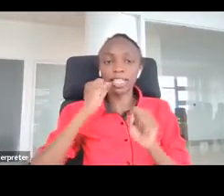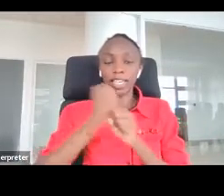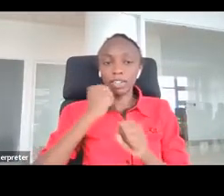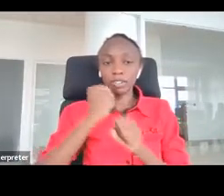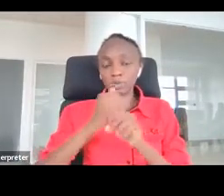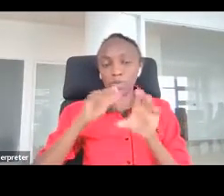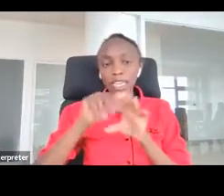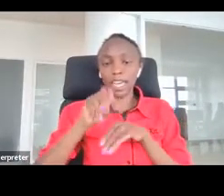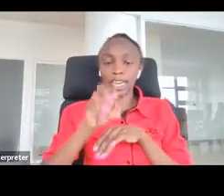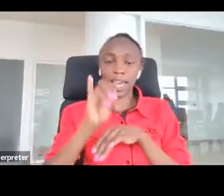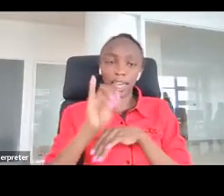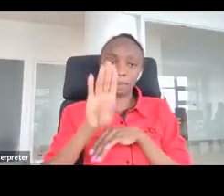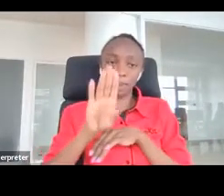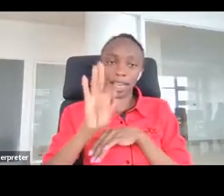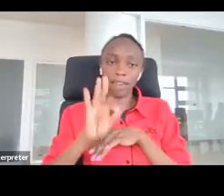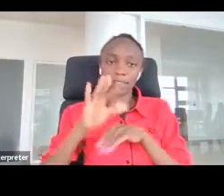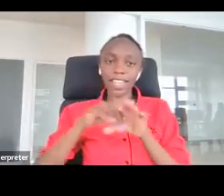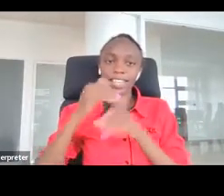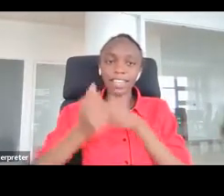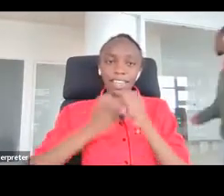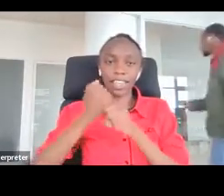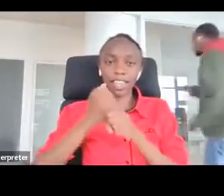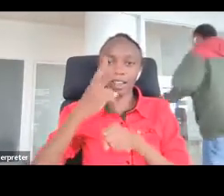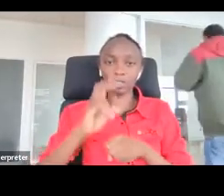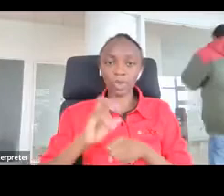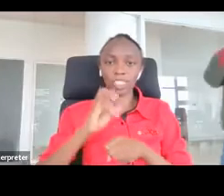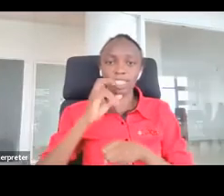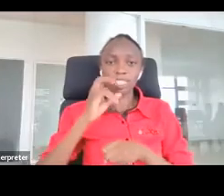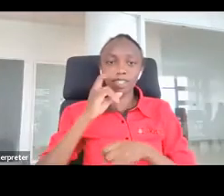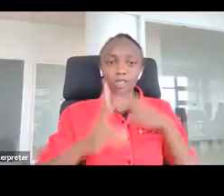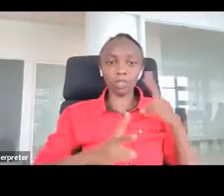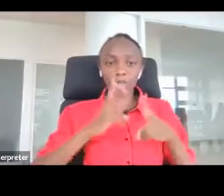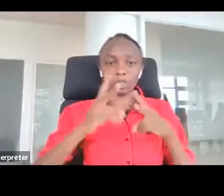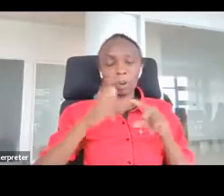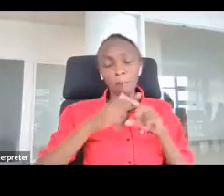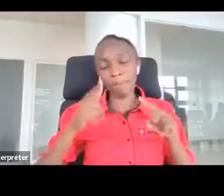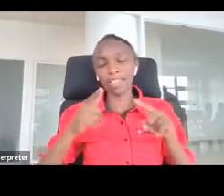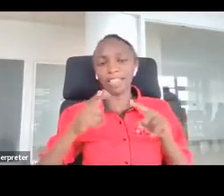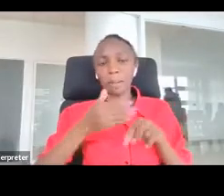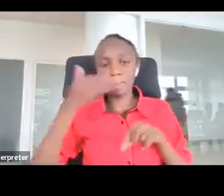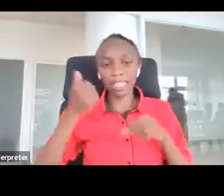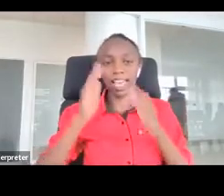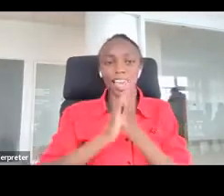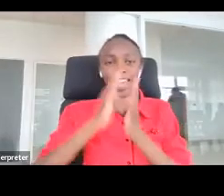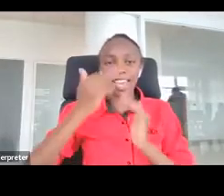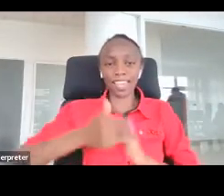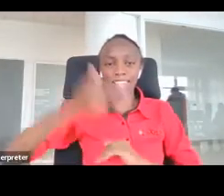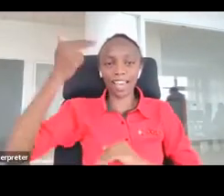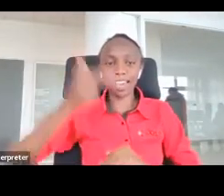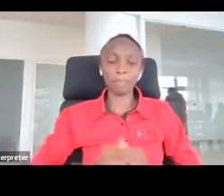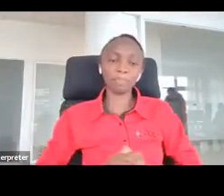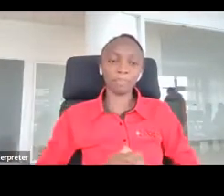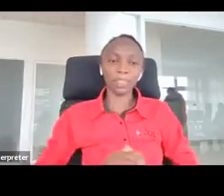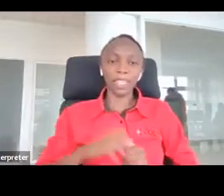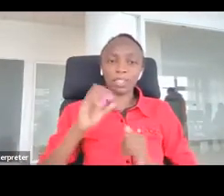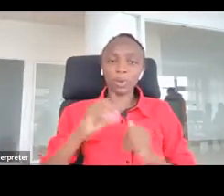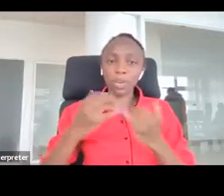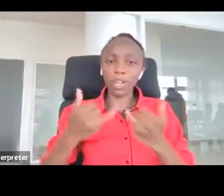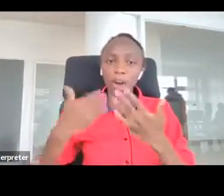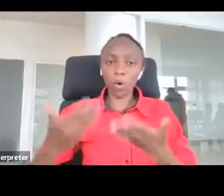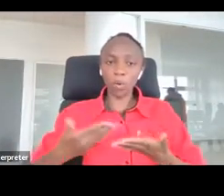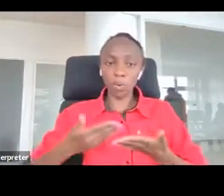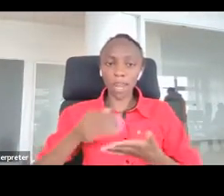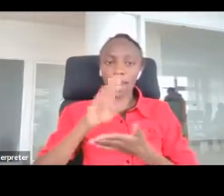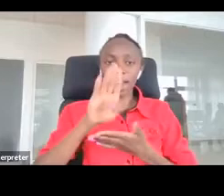higher, right? Higher and higher. So With that, Ben, welcome. Thank you so much for